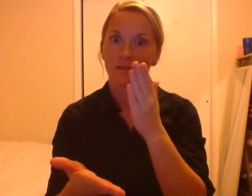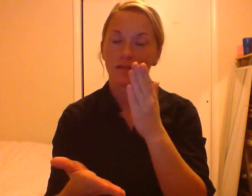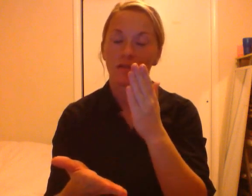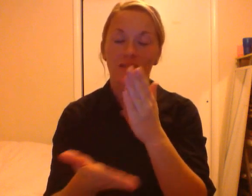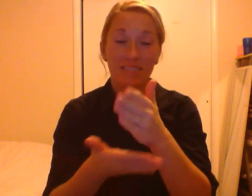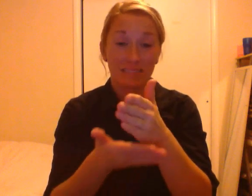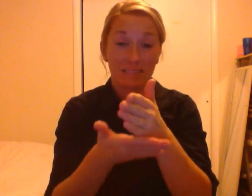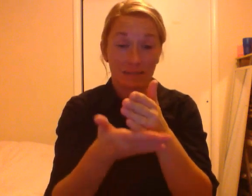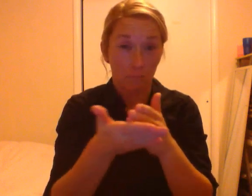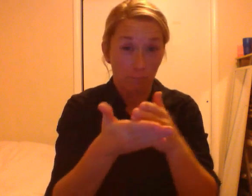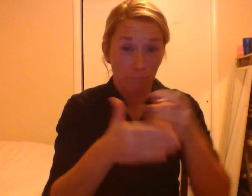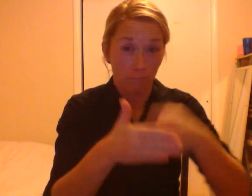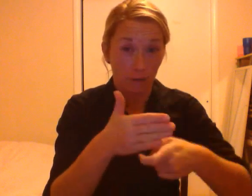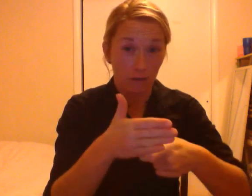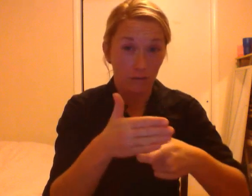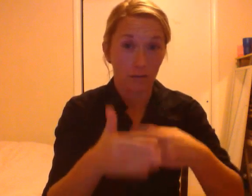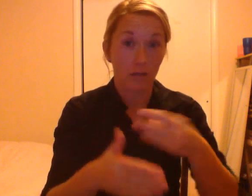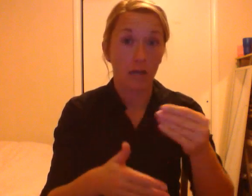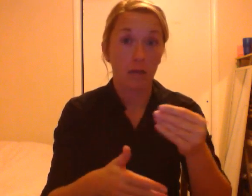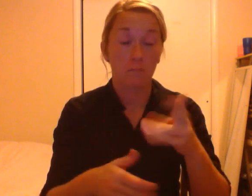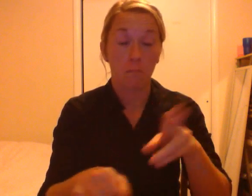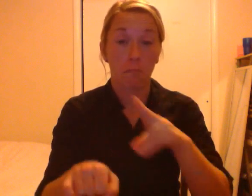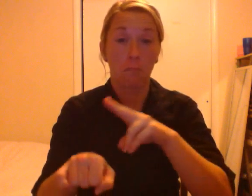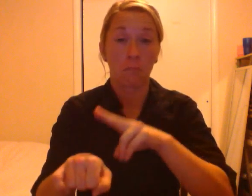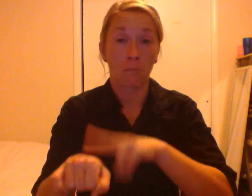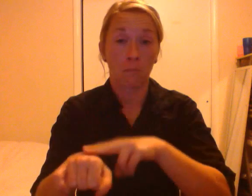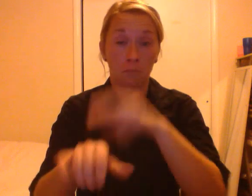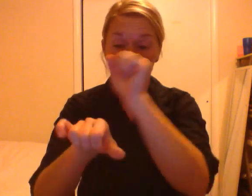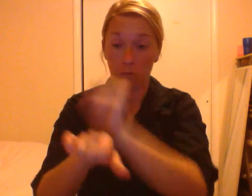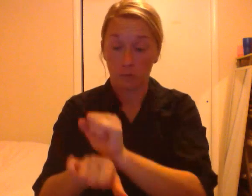it is customary in the case of a transfer that they help you out.